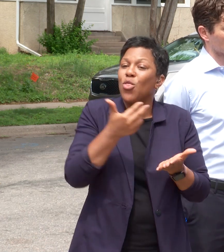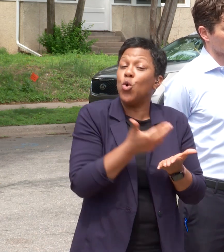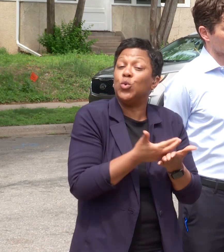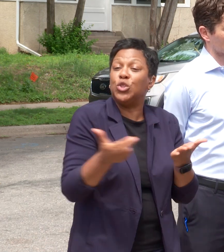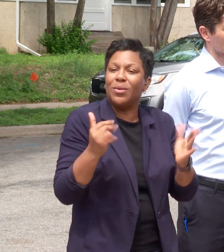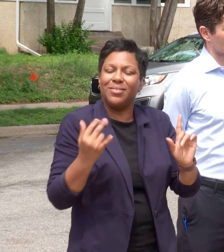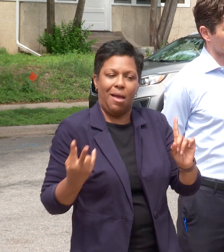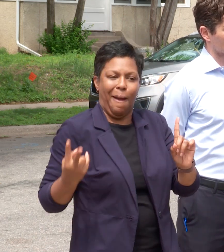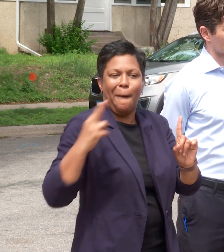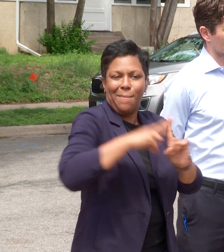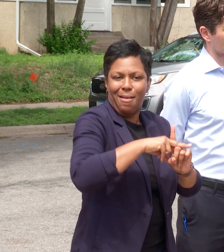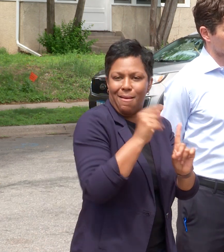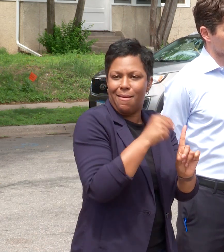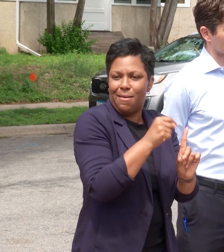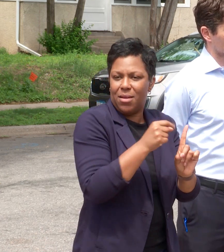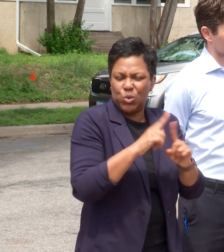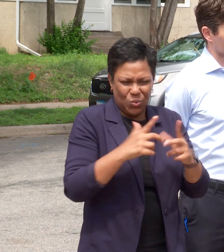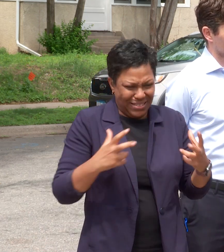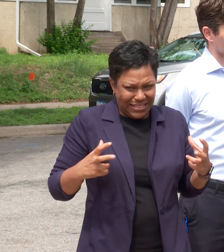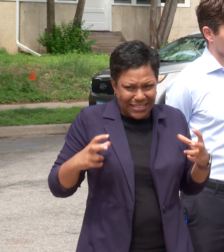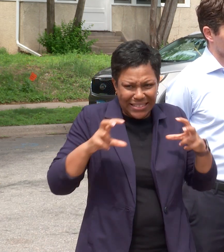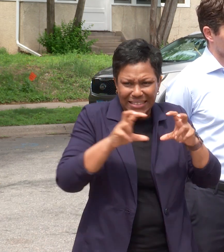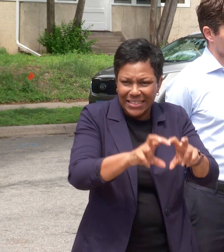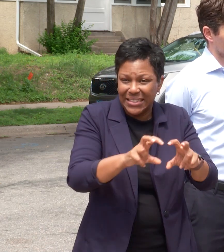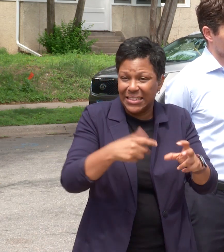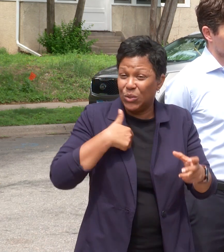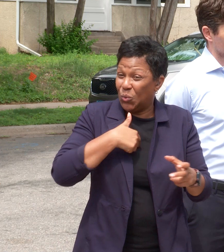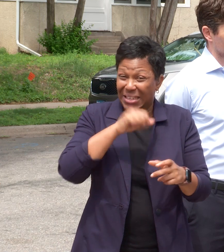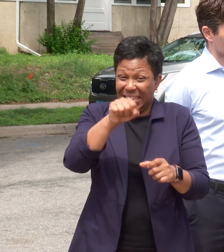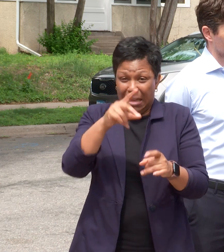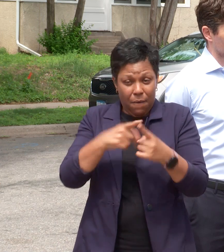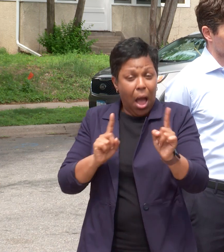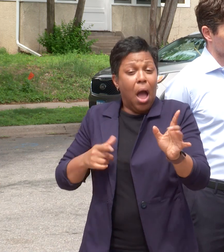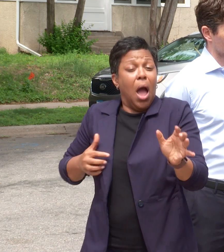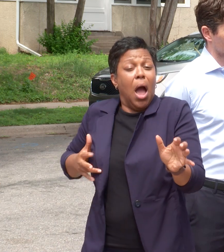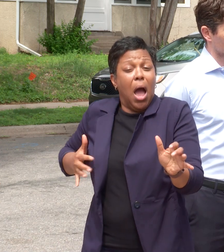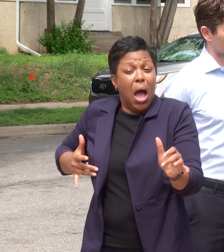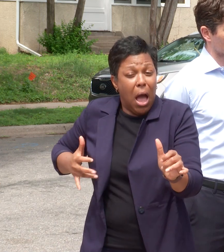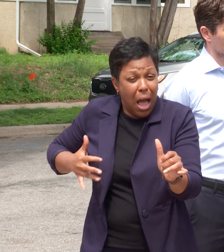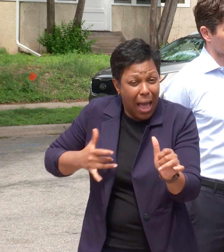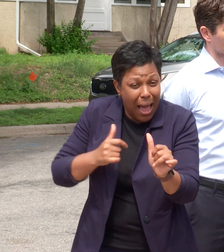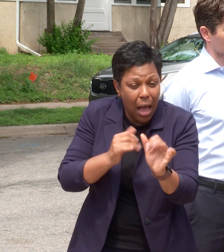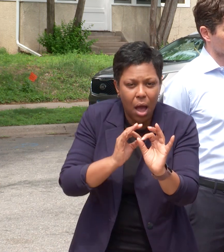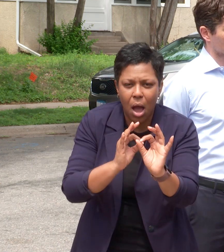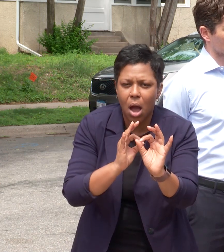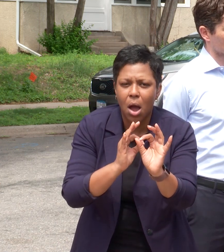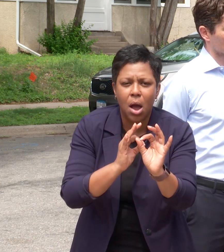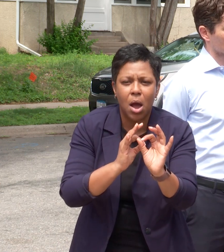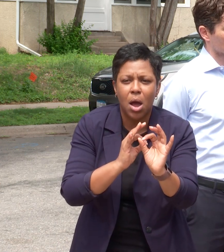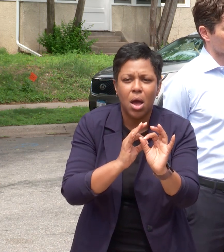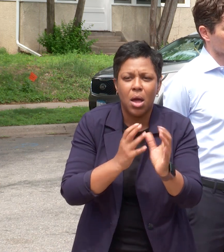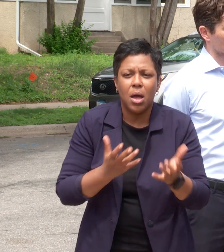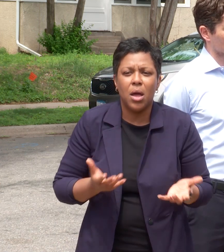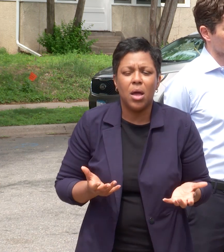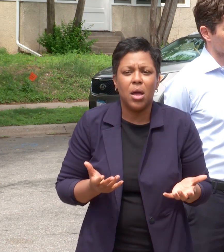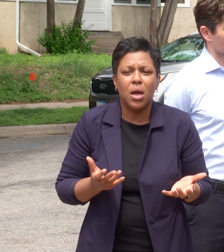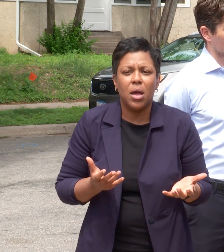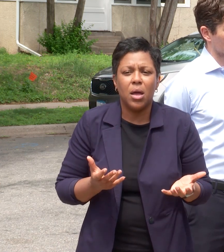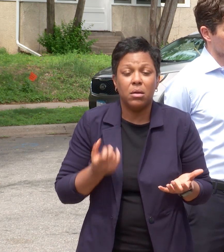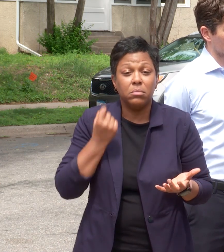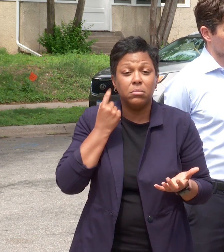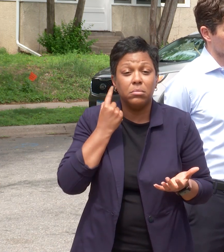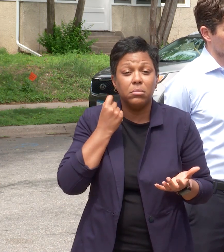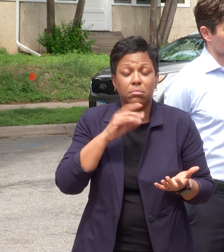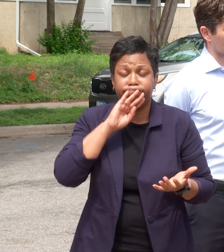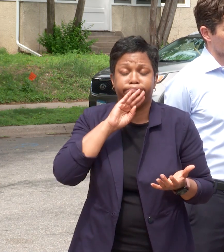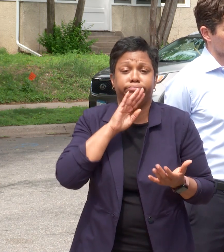able to get on top of that. The challenge is we may see a decrease in